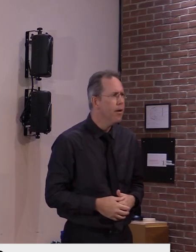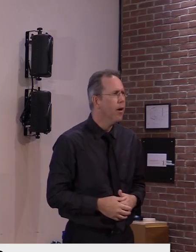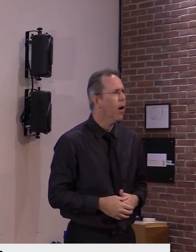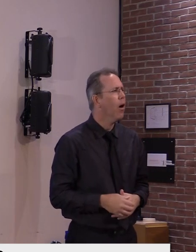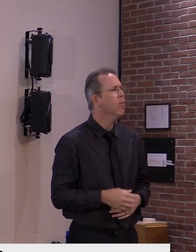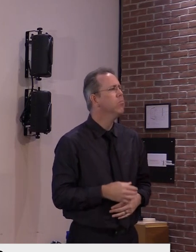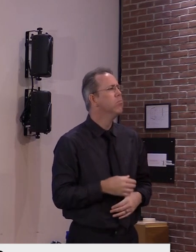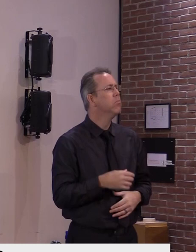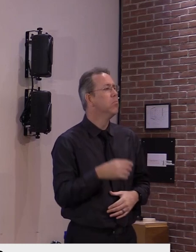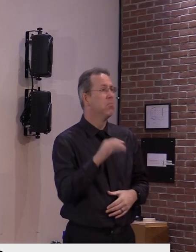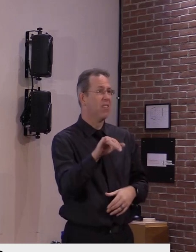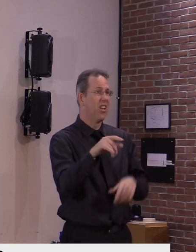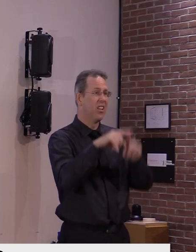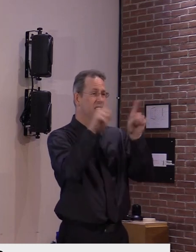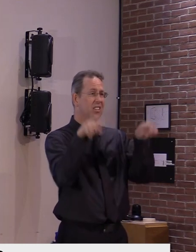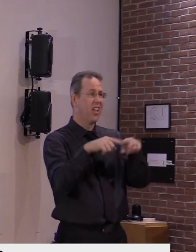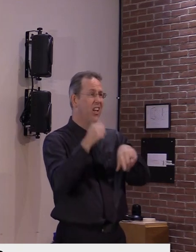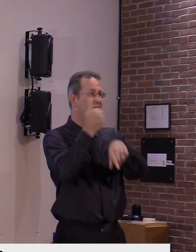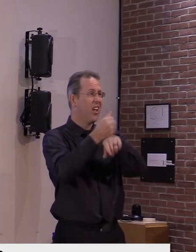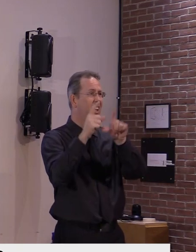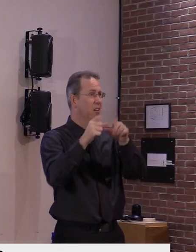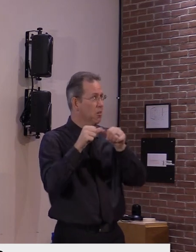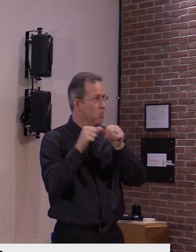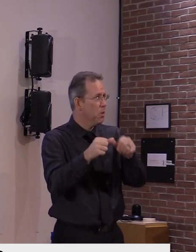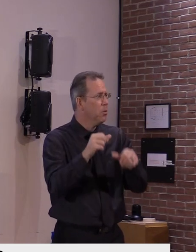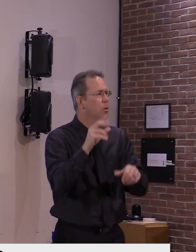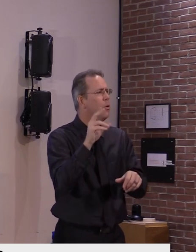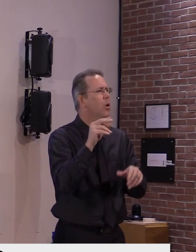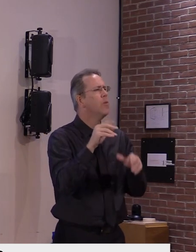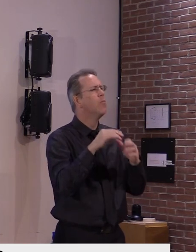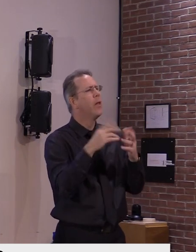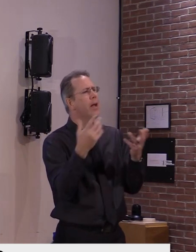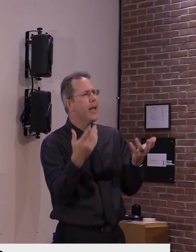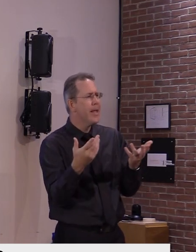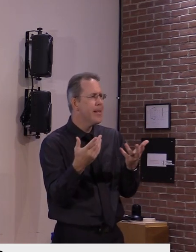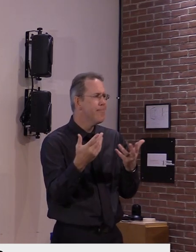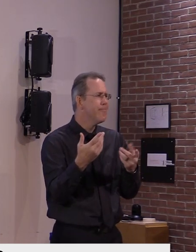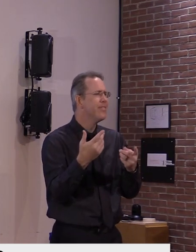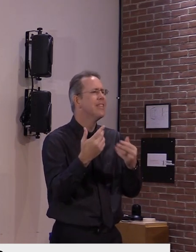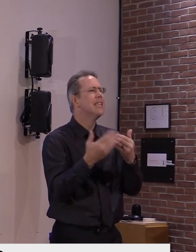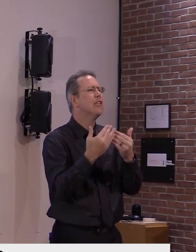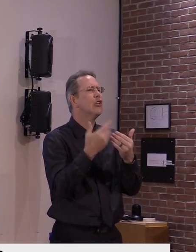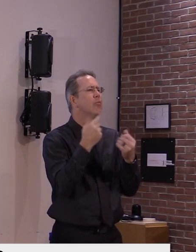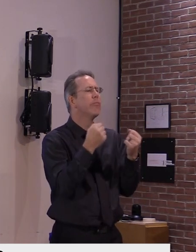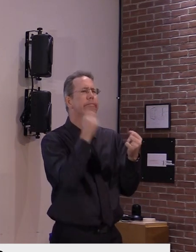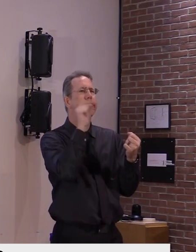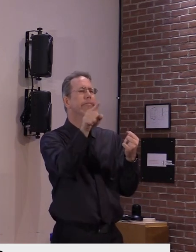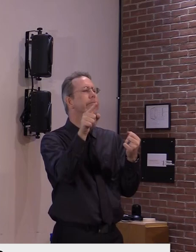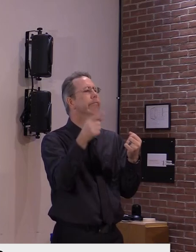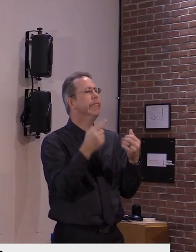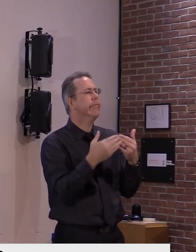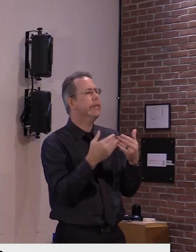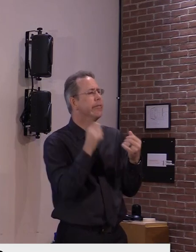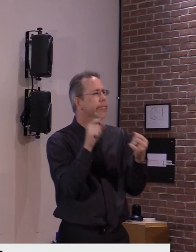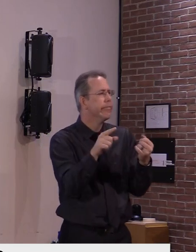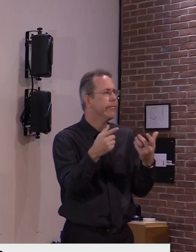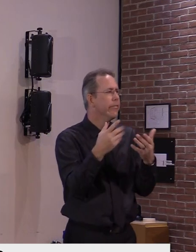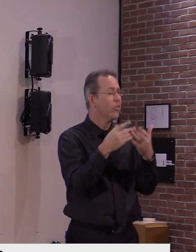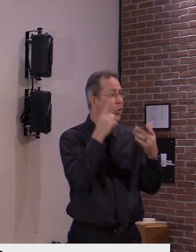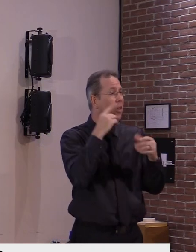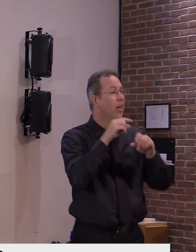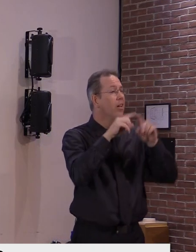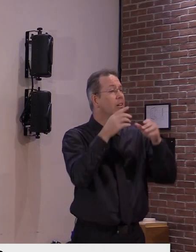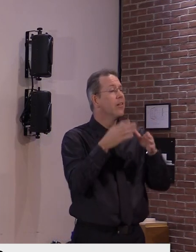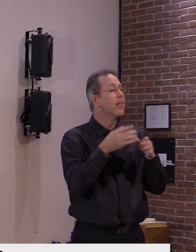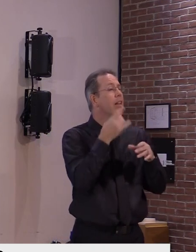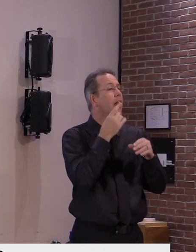future. It's just from a practical standpoint, the electronic signs are solar powered.